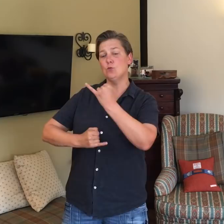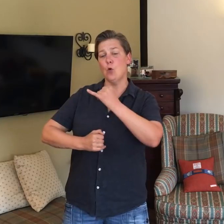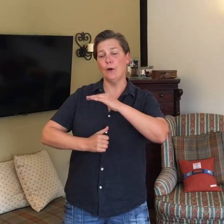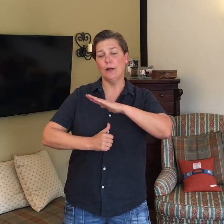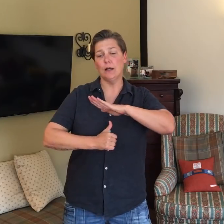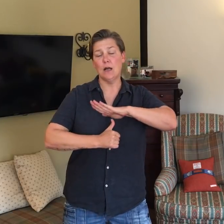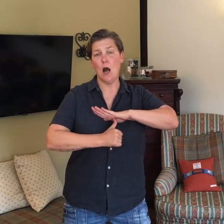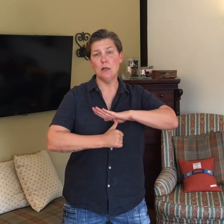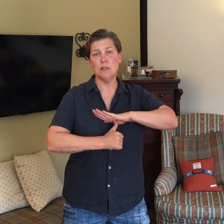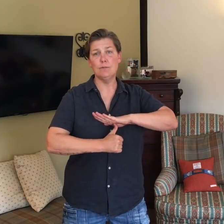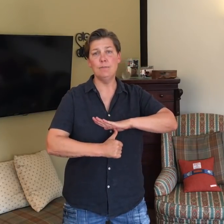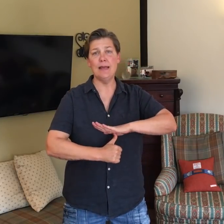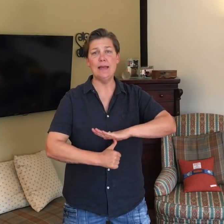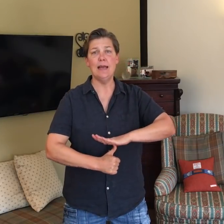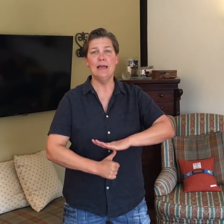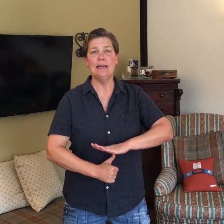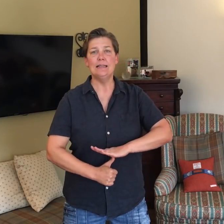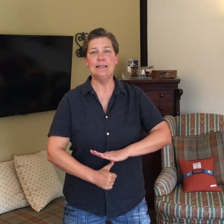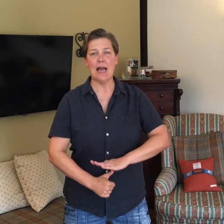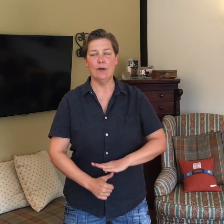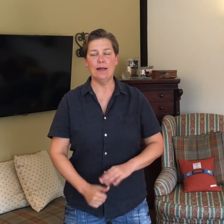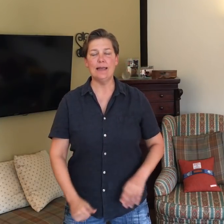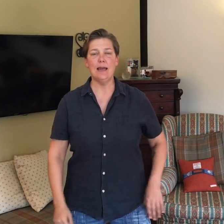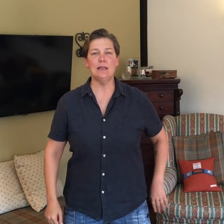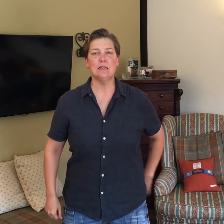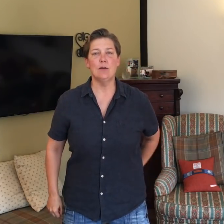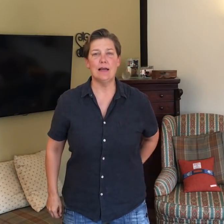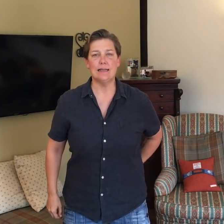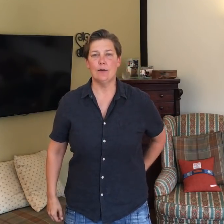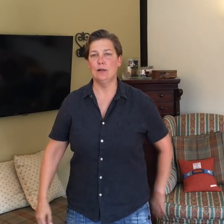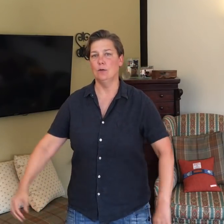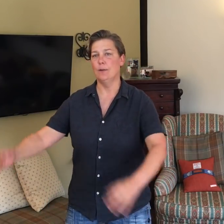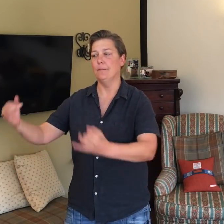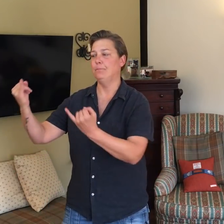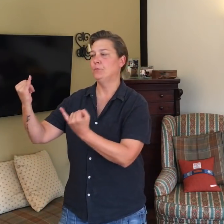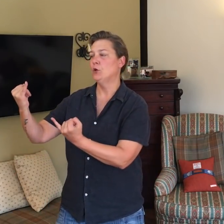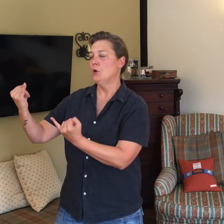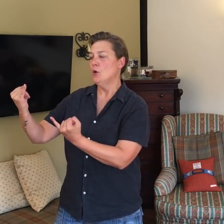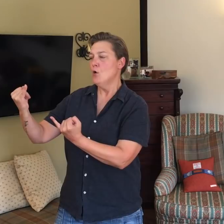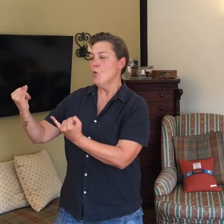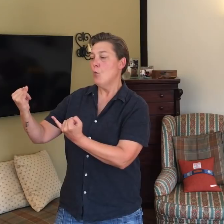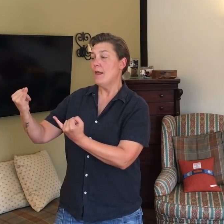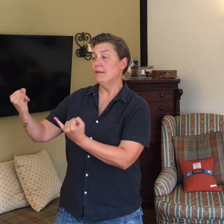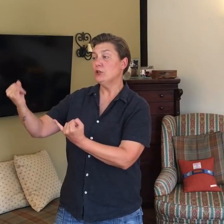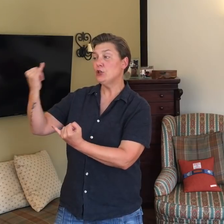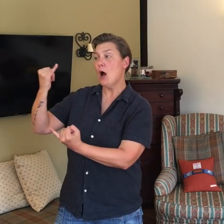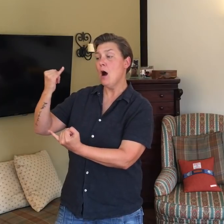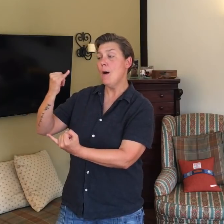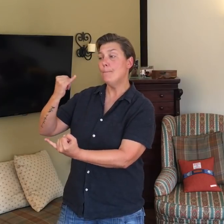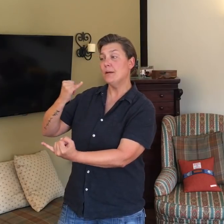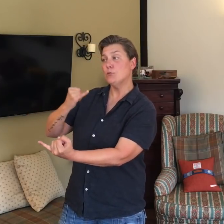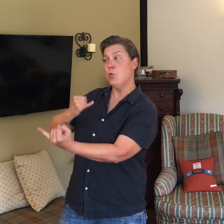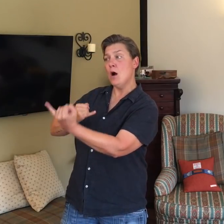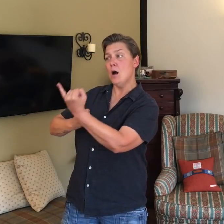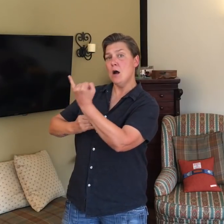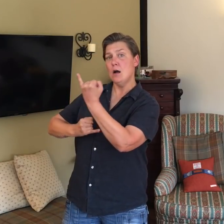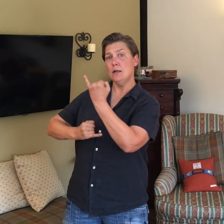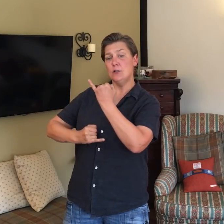want to cut me down. And again, let's slow that down a little bit. When the sharpest words